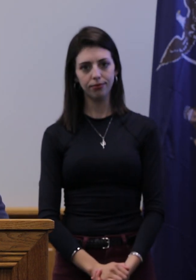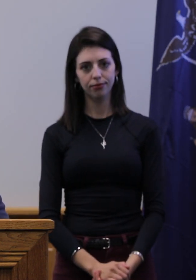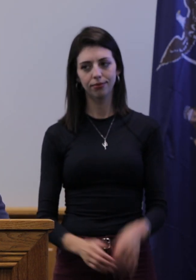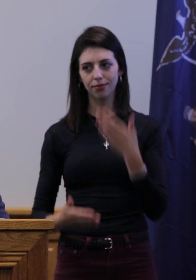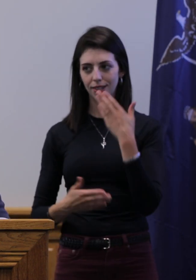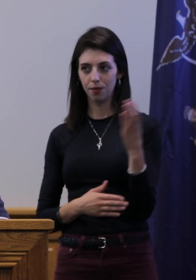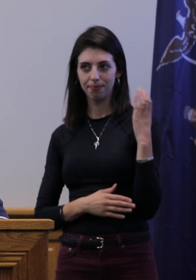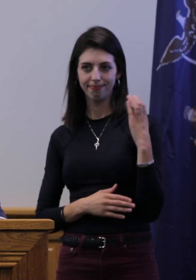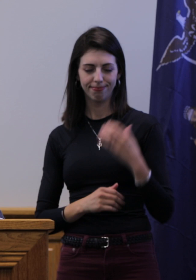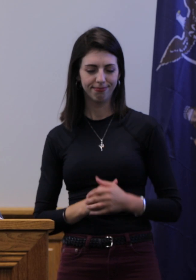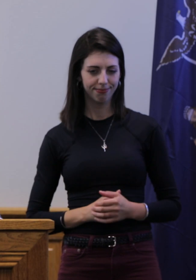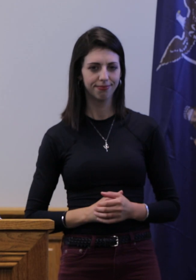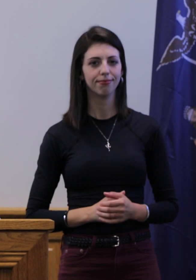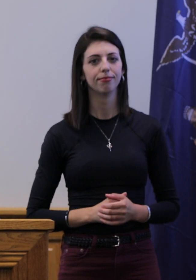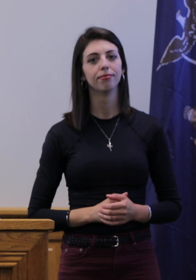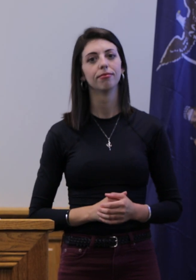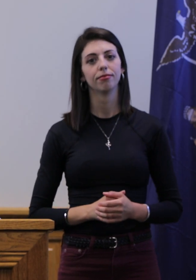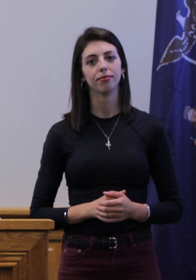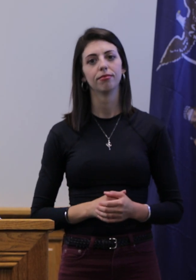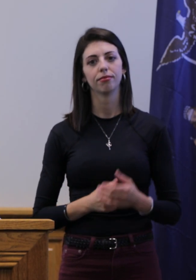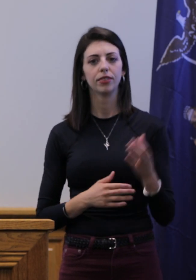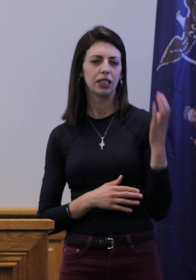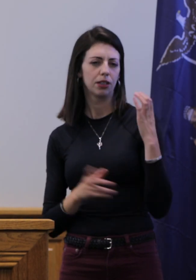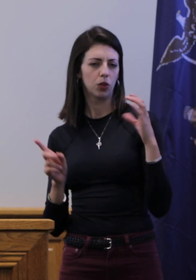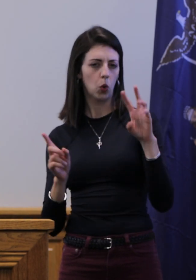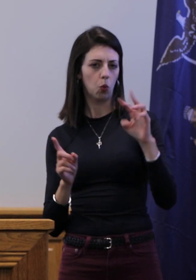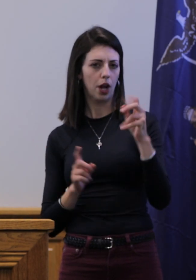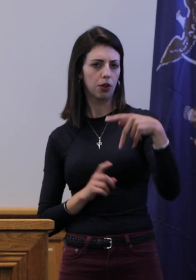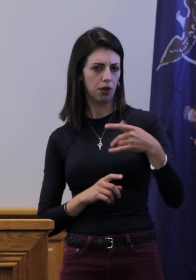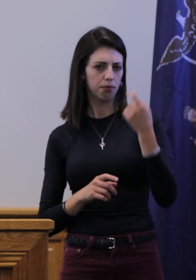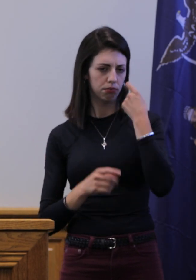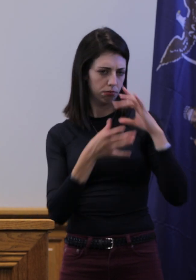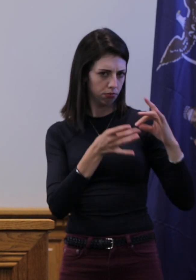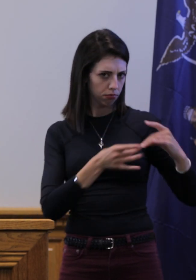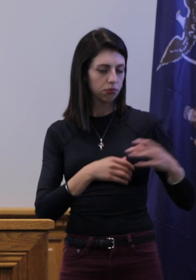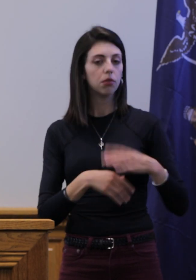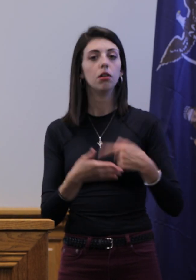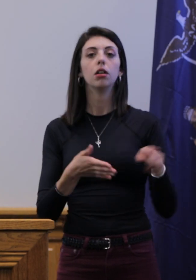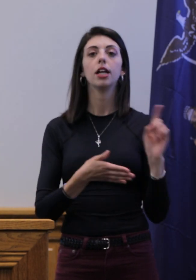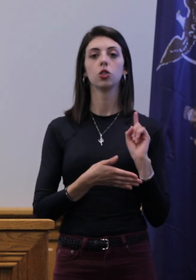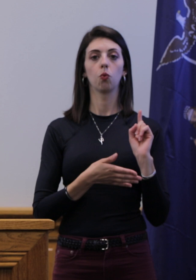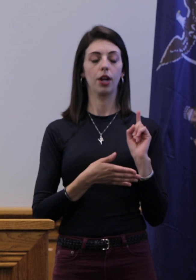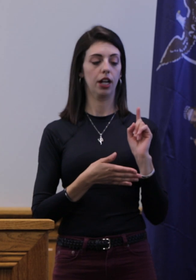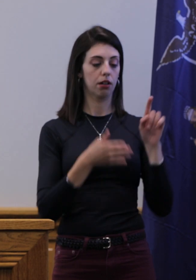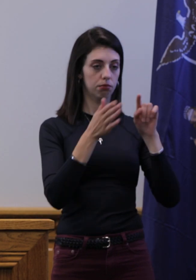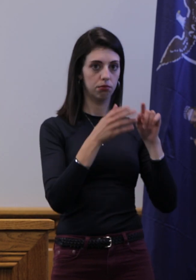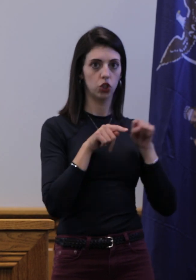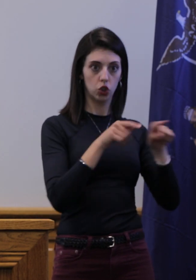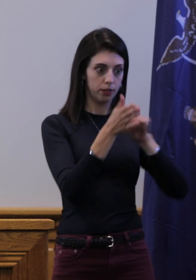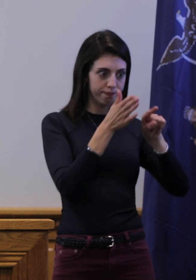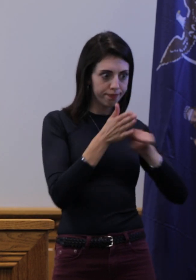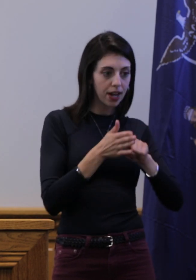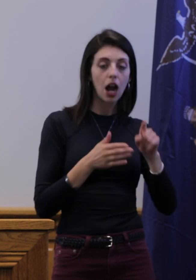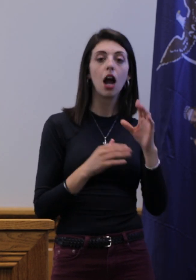Thank you, Mr. Chairman. As Chairman Weatherup mentioned last week, through our case investigations, the County Health